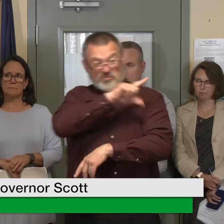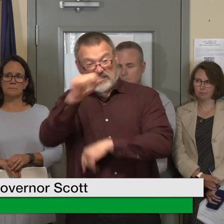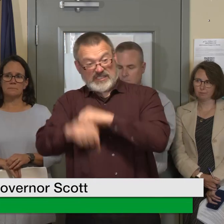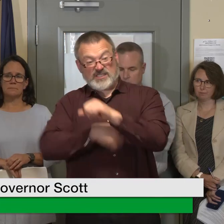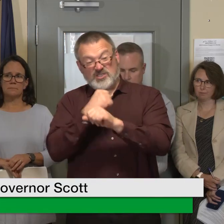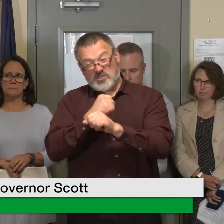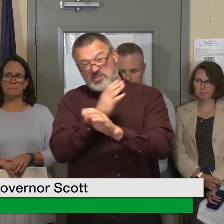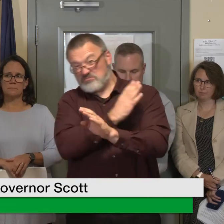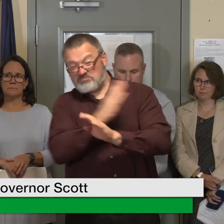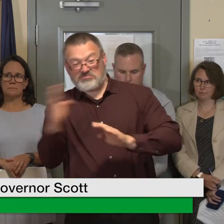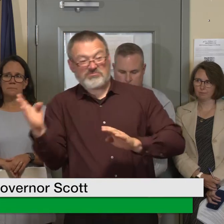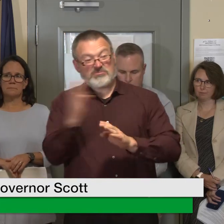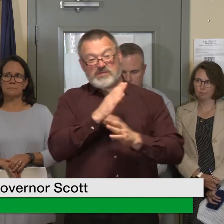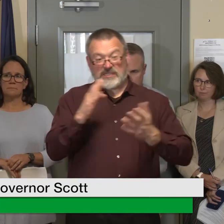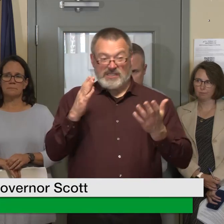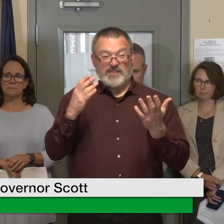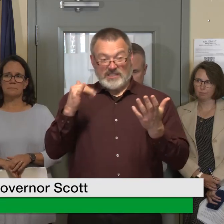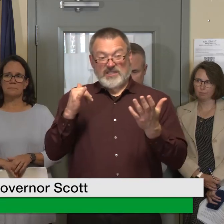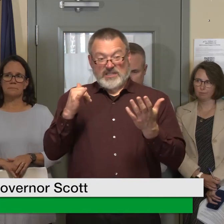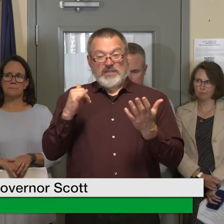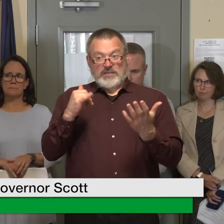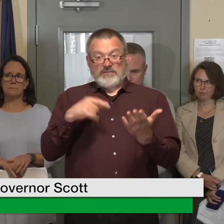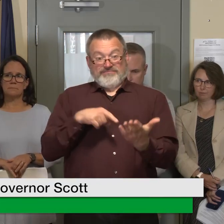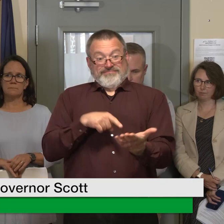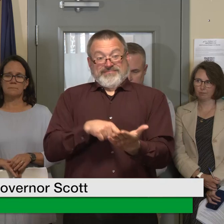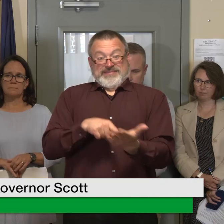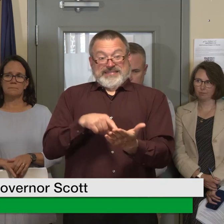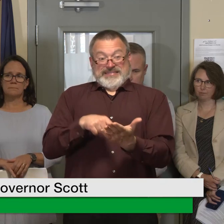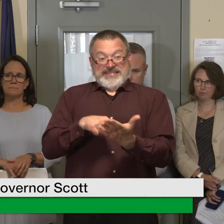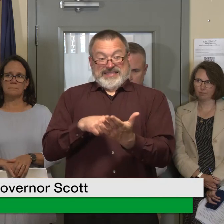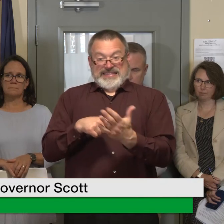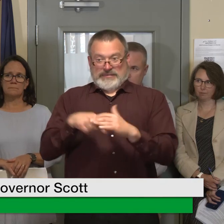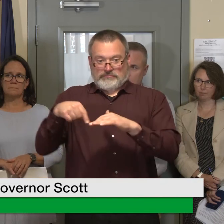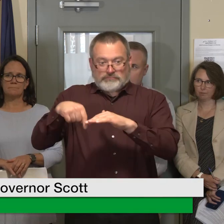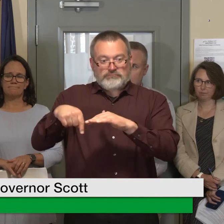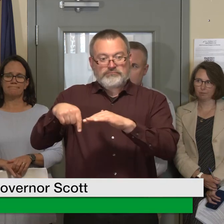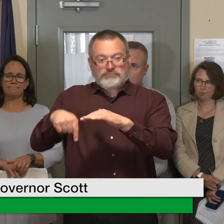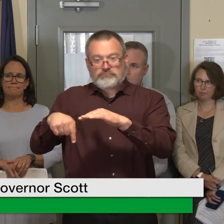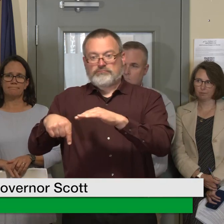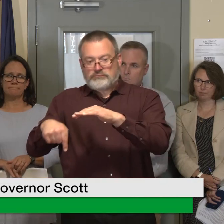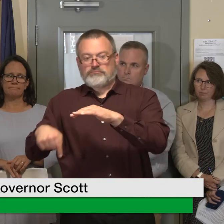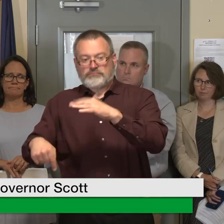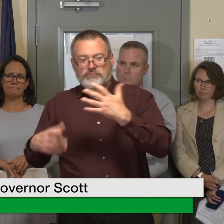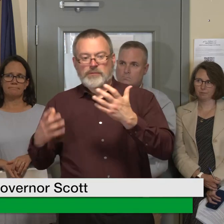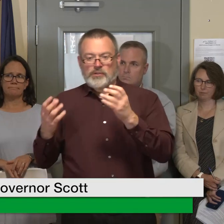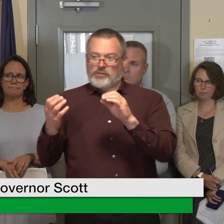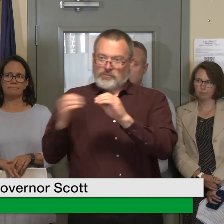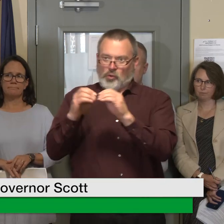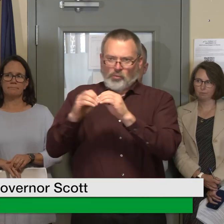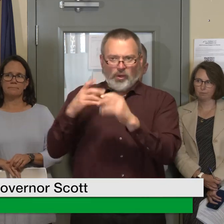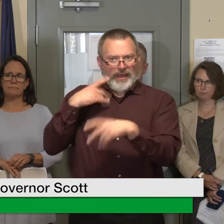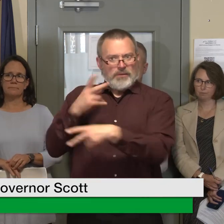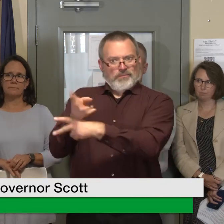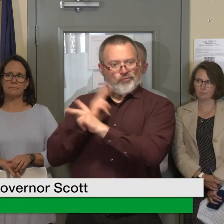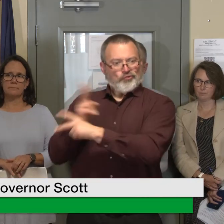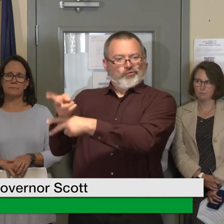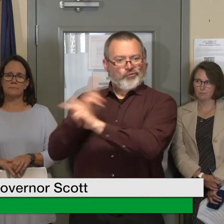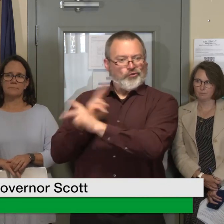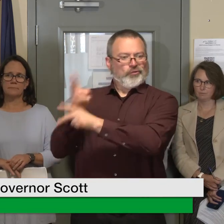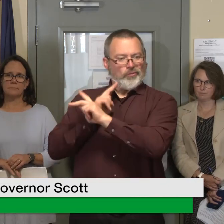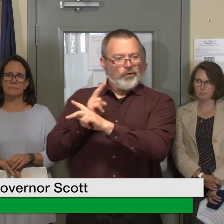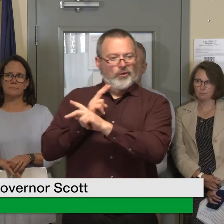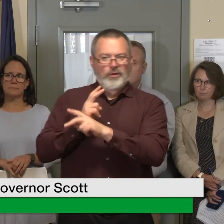Our debt payment per year exceeds the amount of money we borrow. So this is something